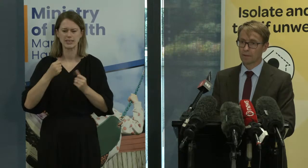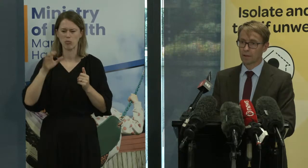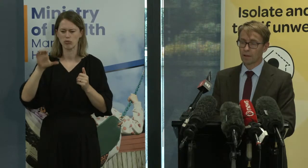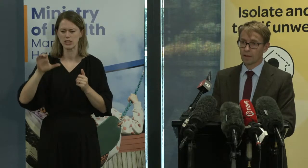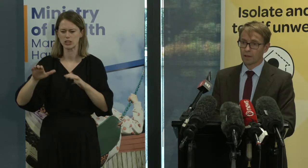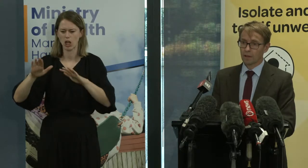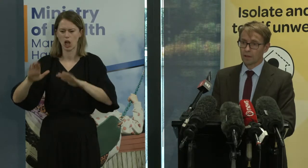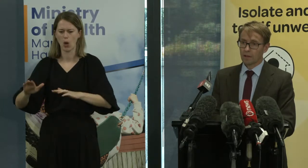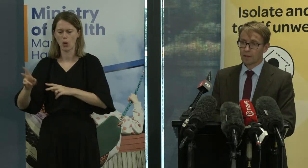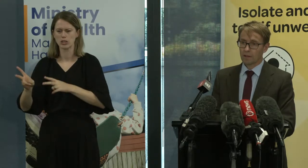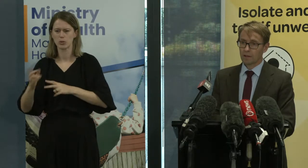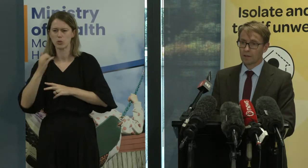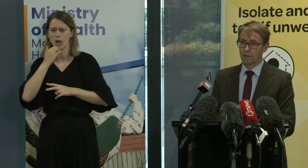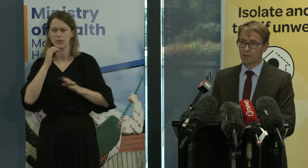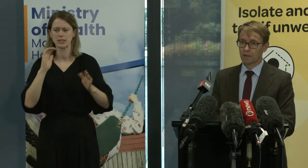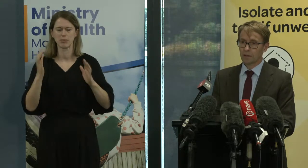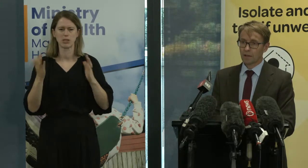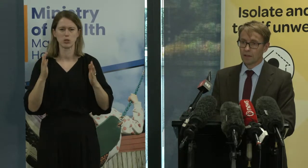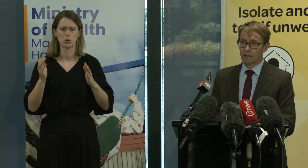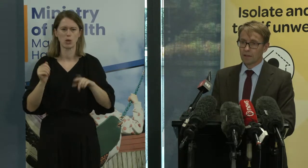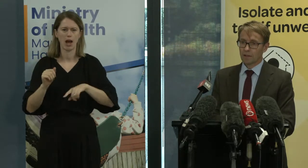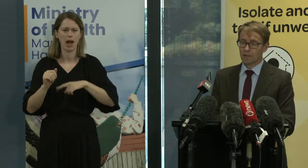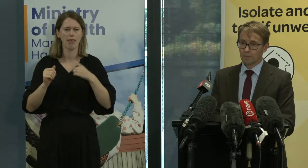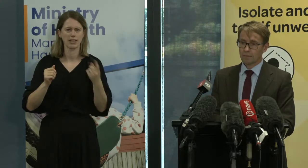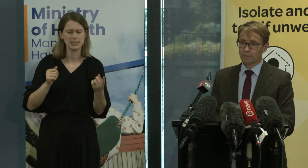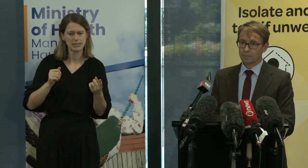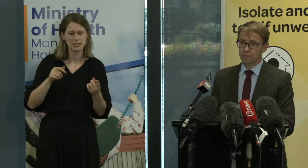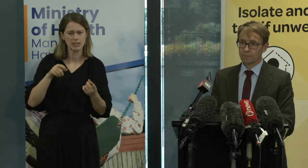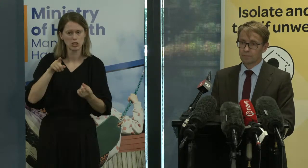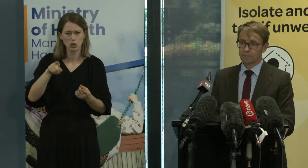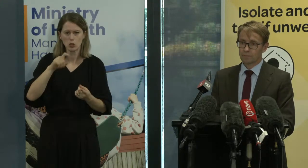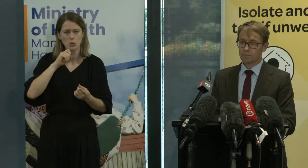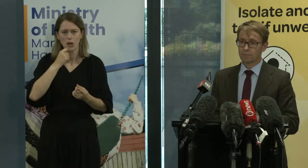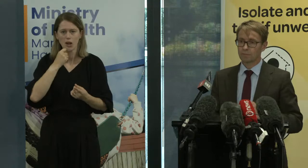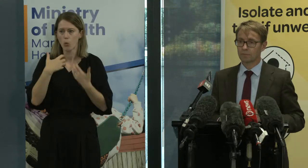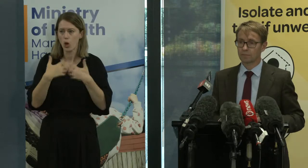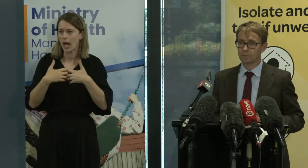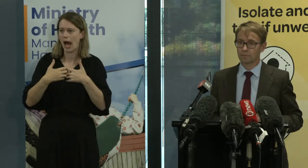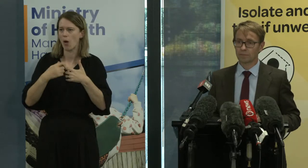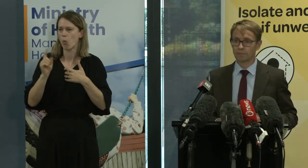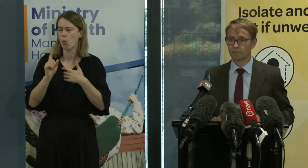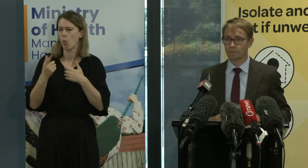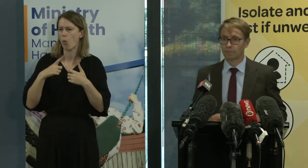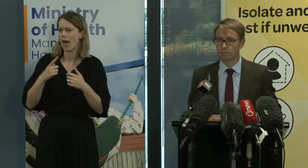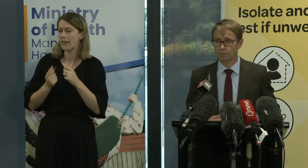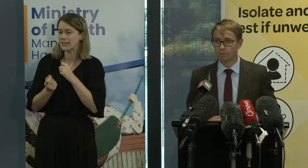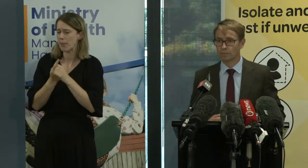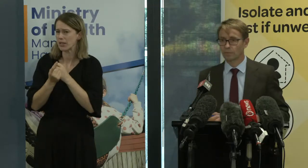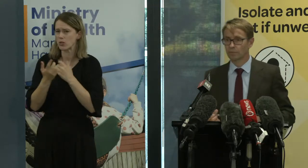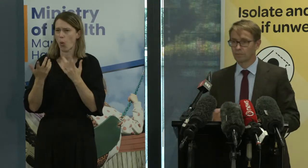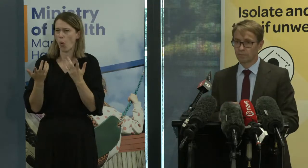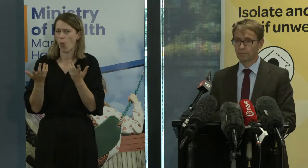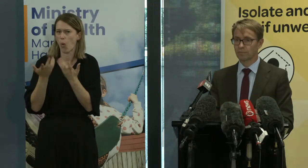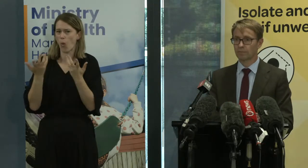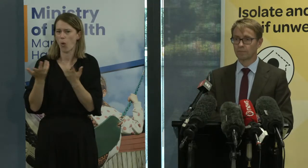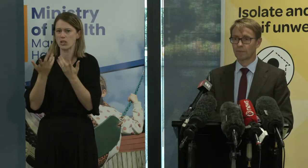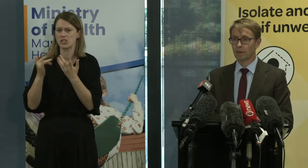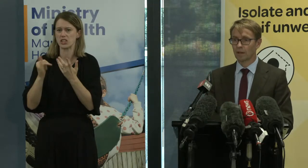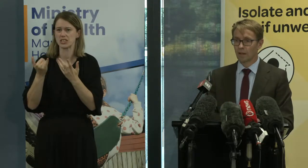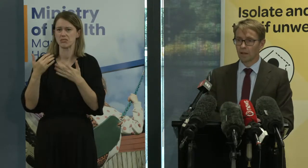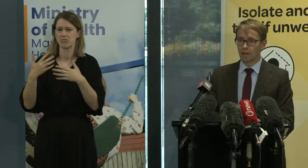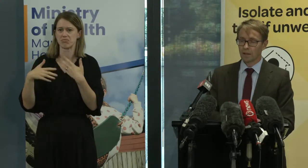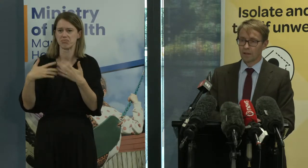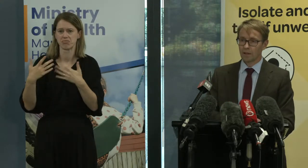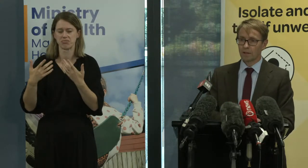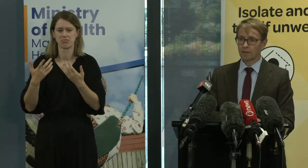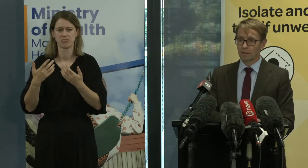lower hospitalisation rates compared to others? Do you think you'll kind of solve that mystery in the near future, or is this something you're just going to have